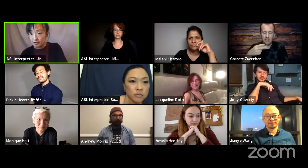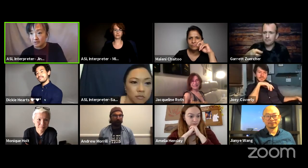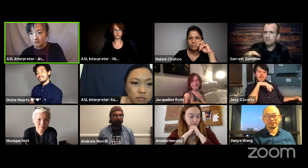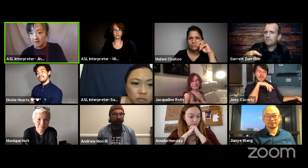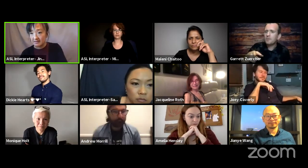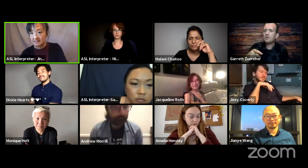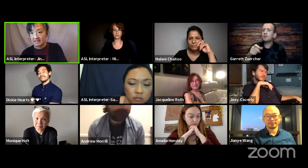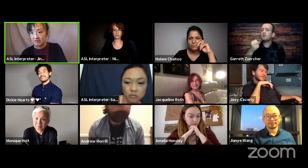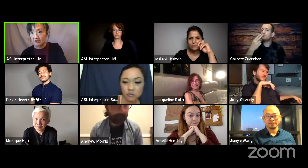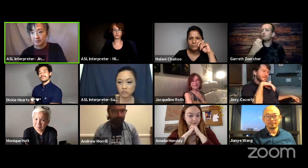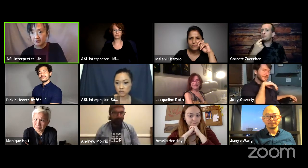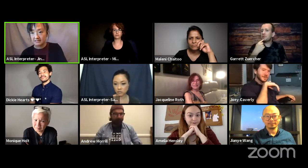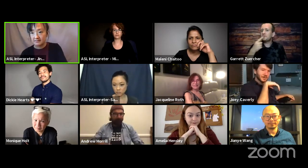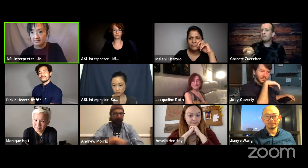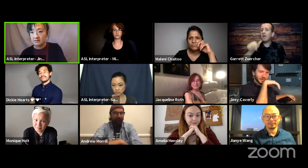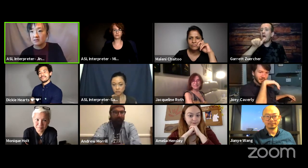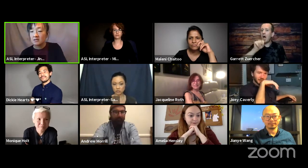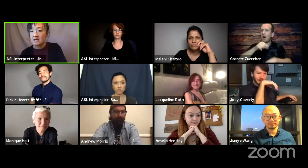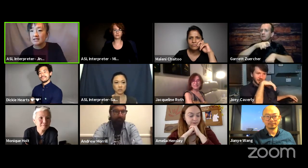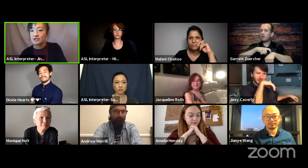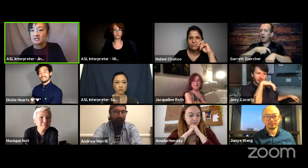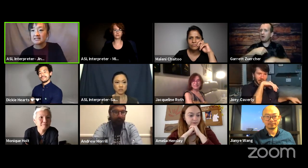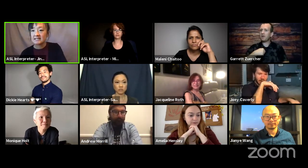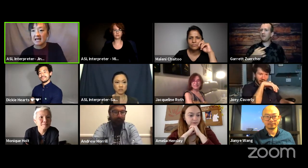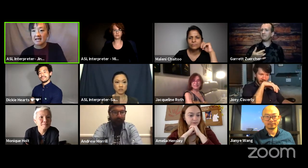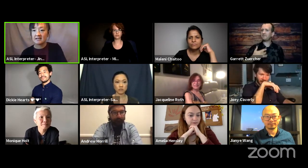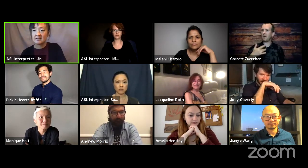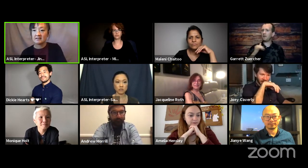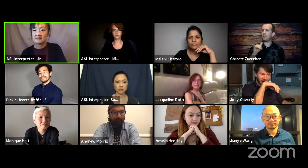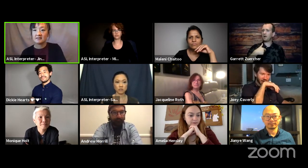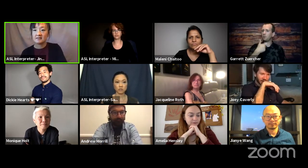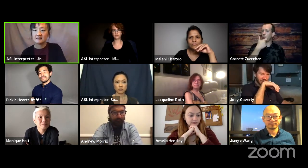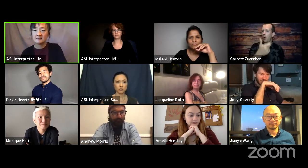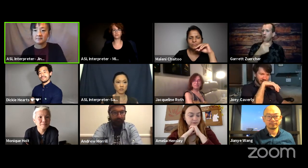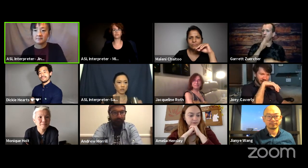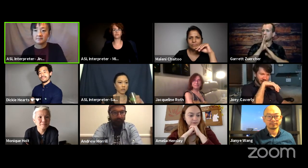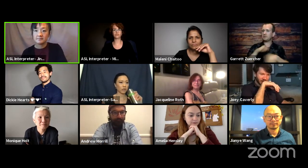assuming Beth is a hearing person, and she said,